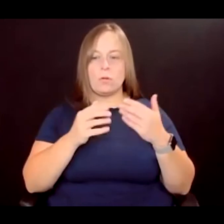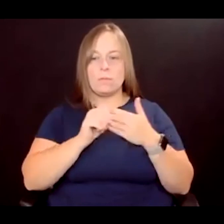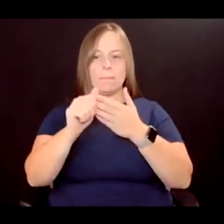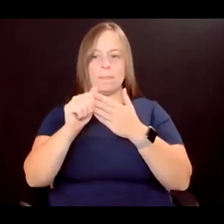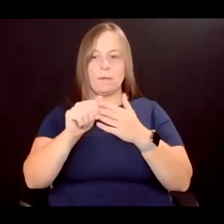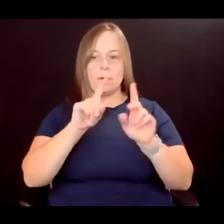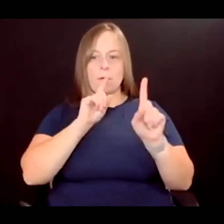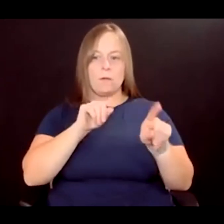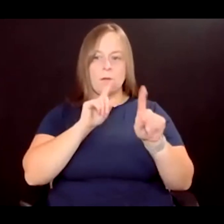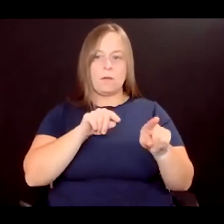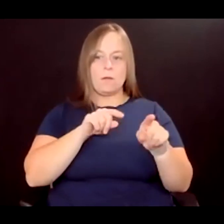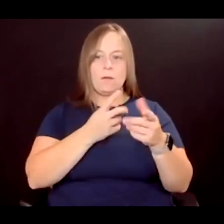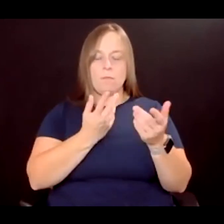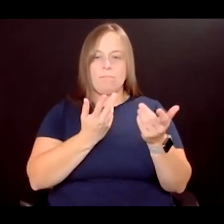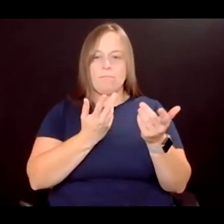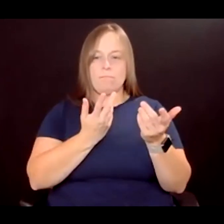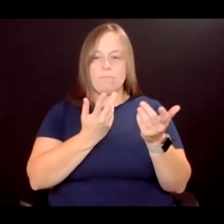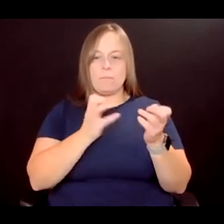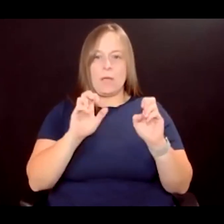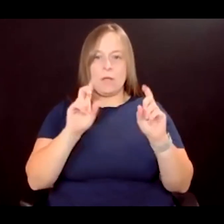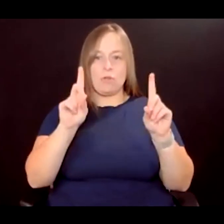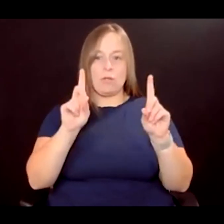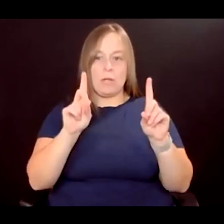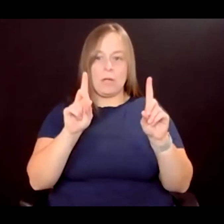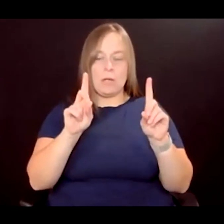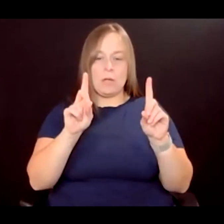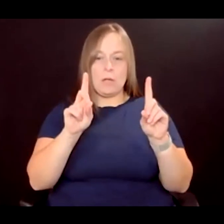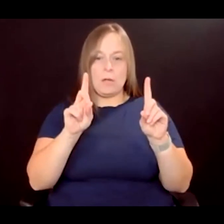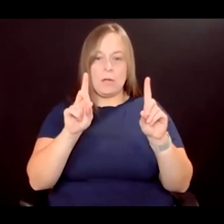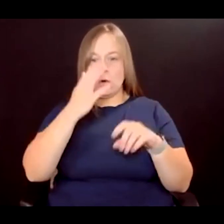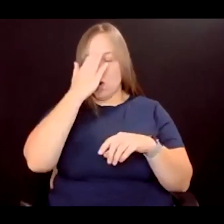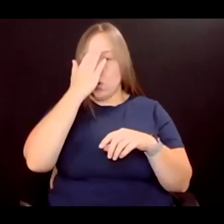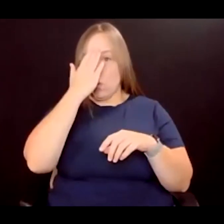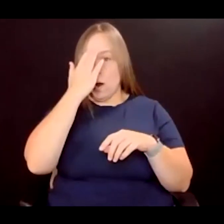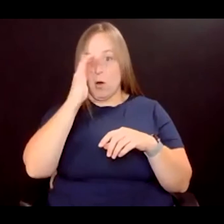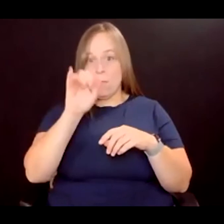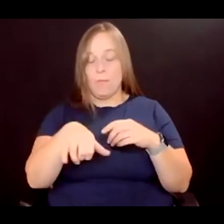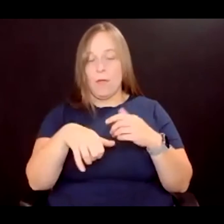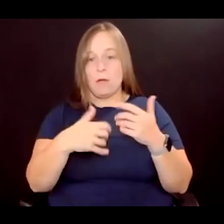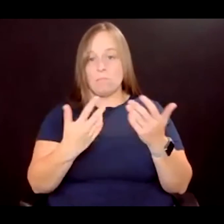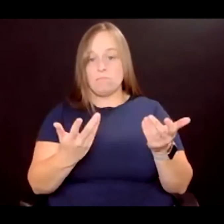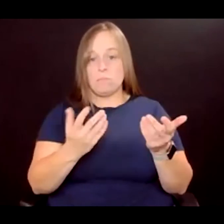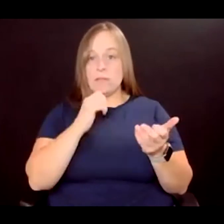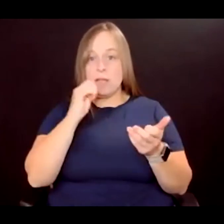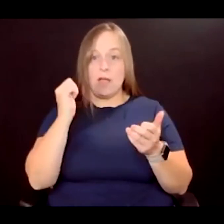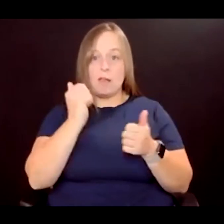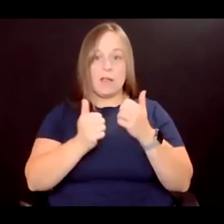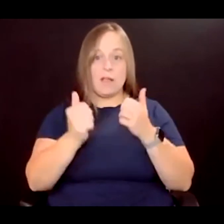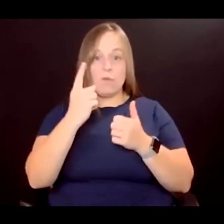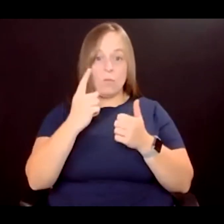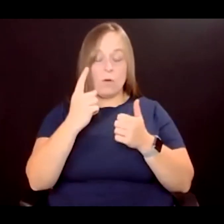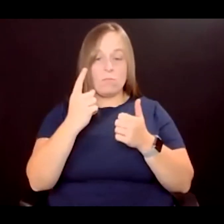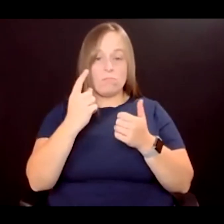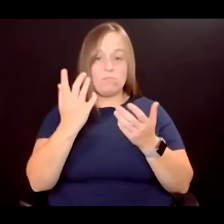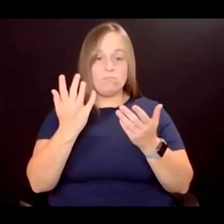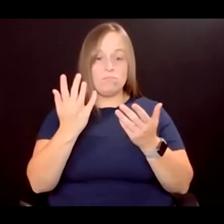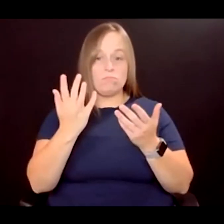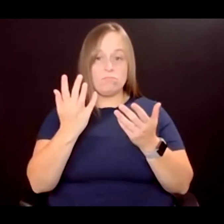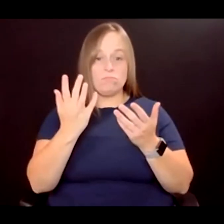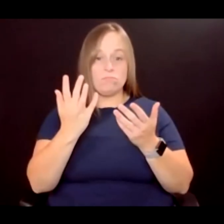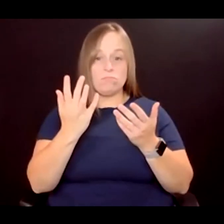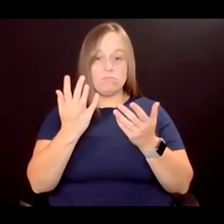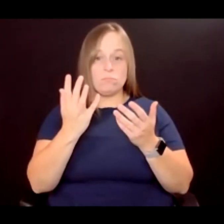is not, because of insurance. We have machines and tools and the workers. So actually no one is allowed in there